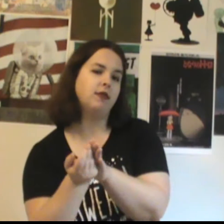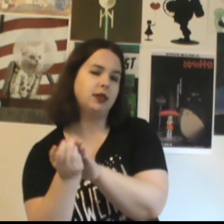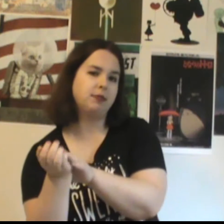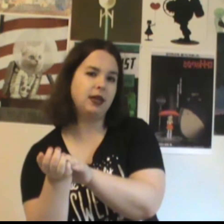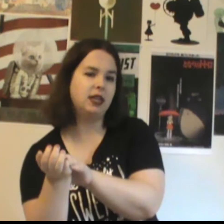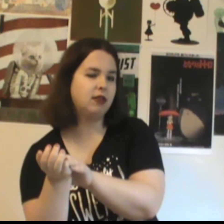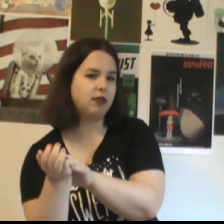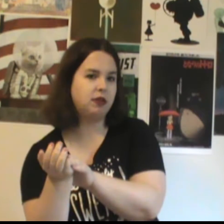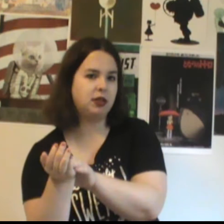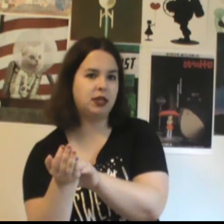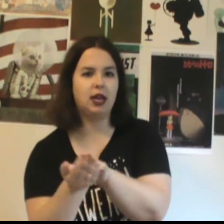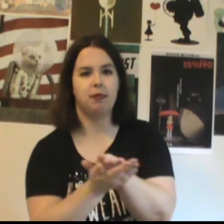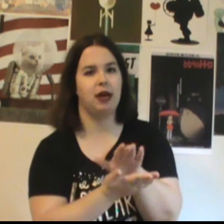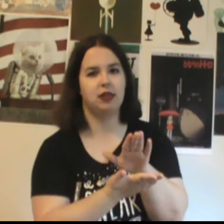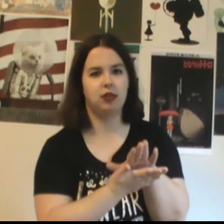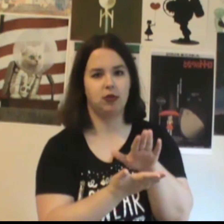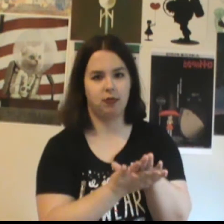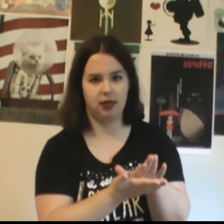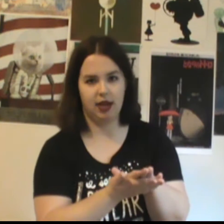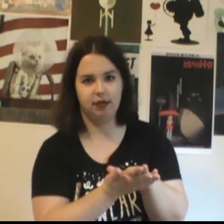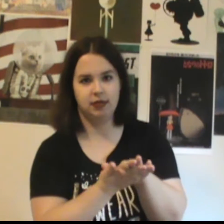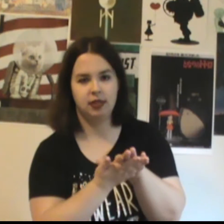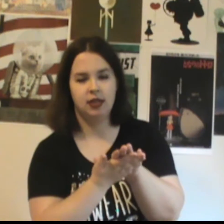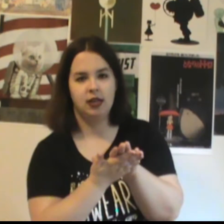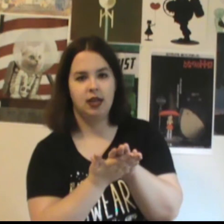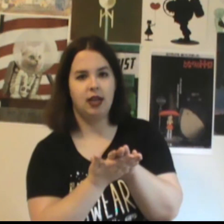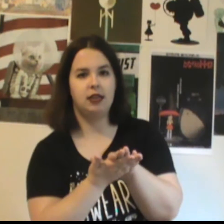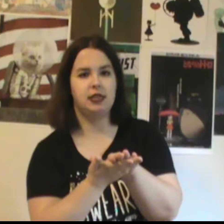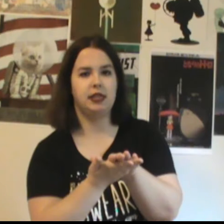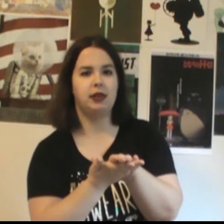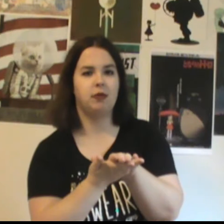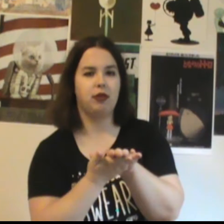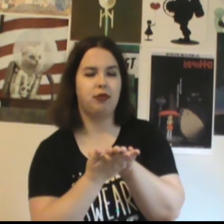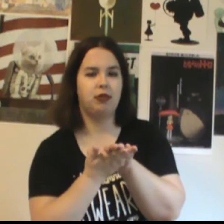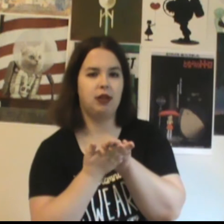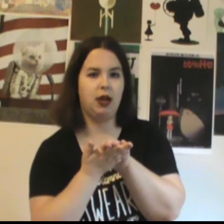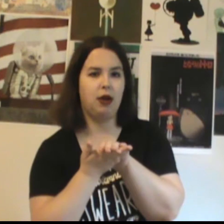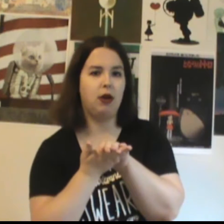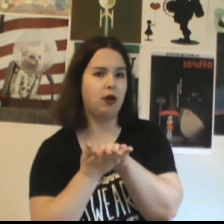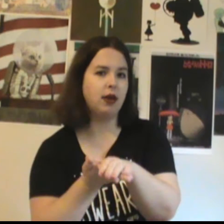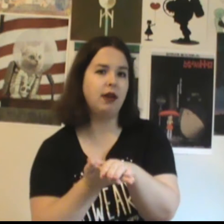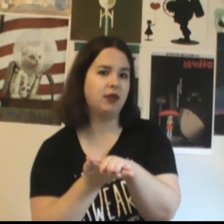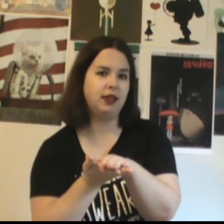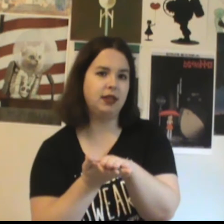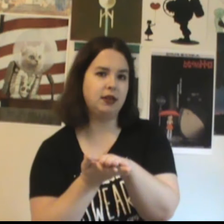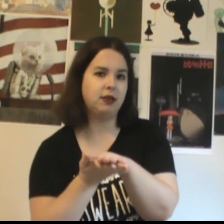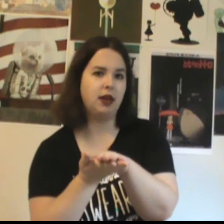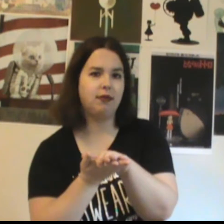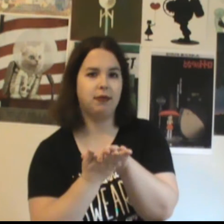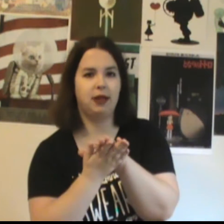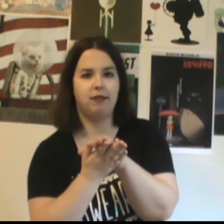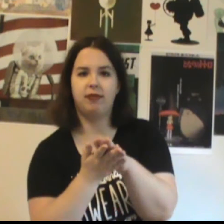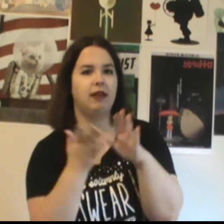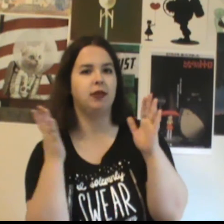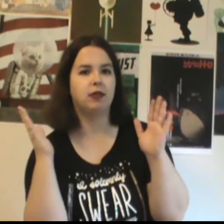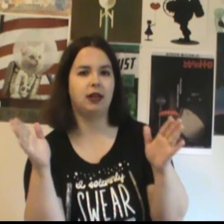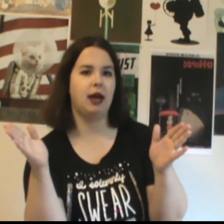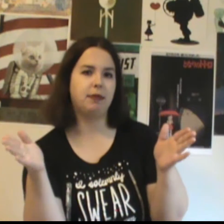this plane getting back to their normal lives and dealing with everything that turned out from that 5-year gap that